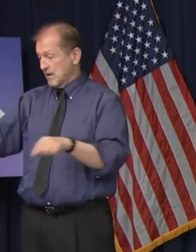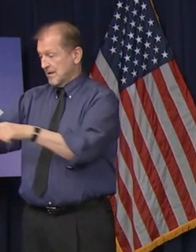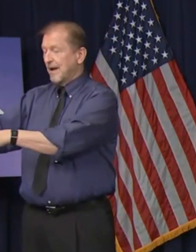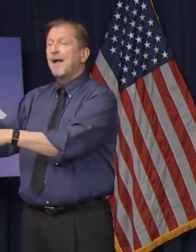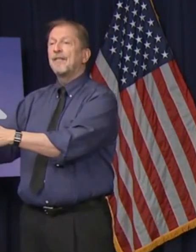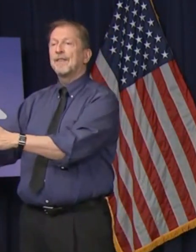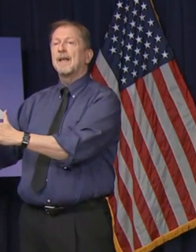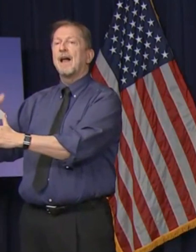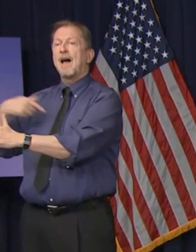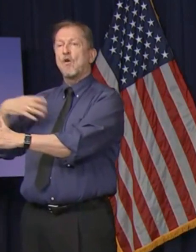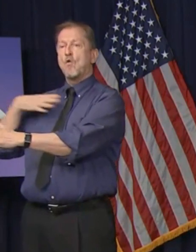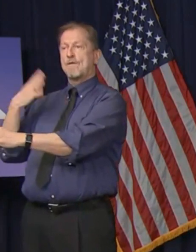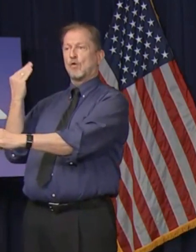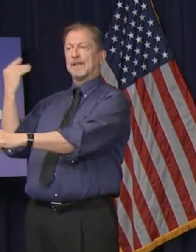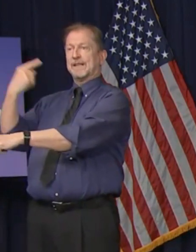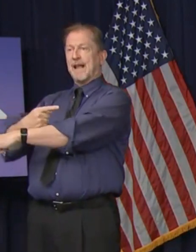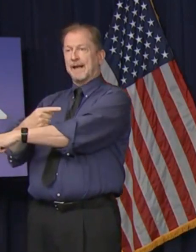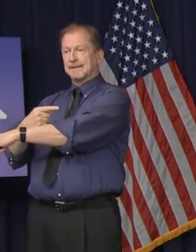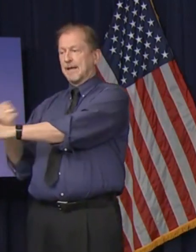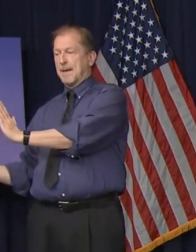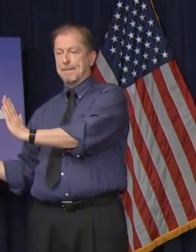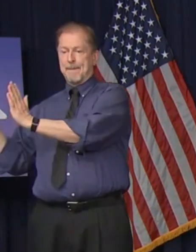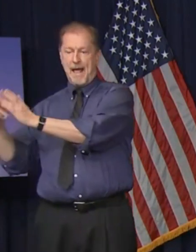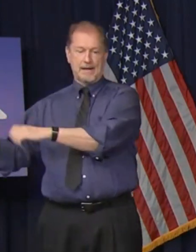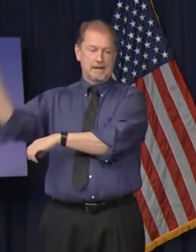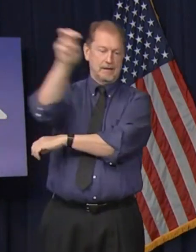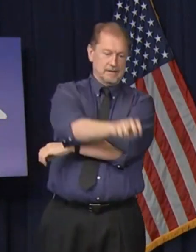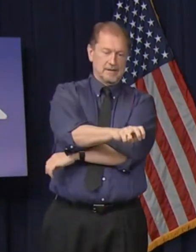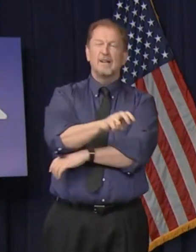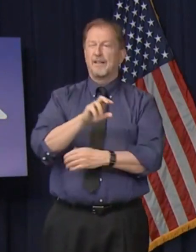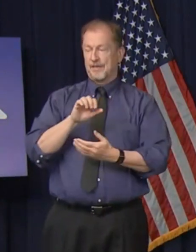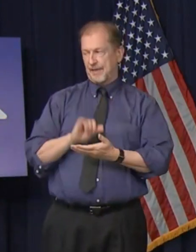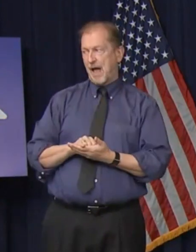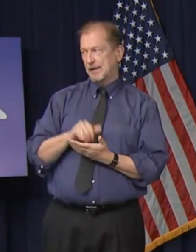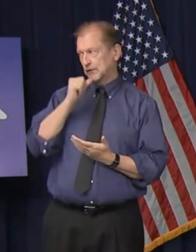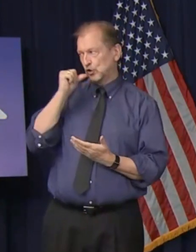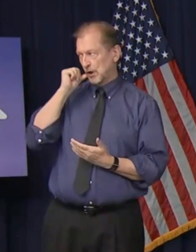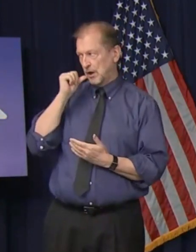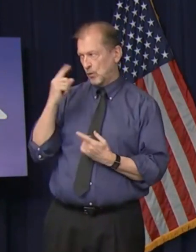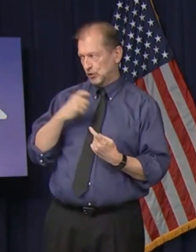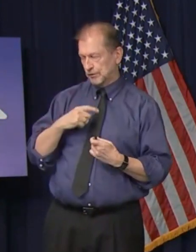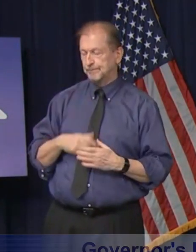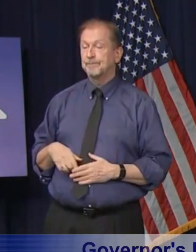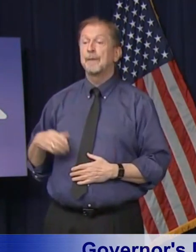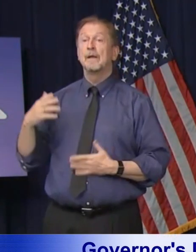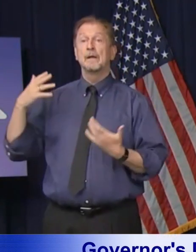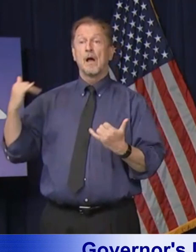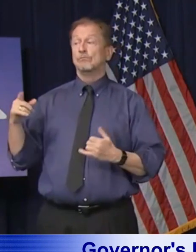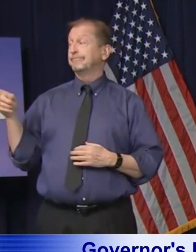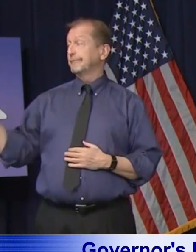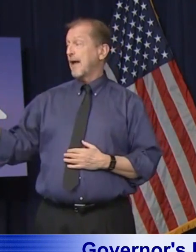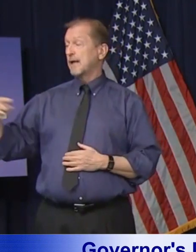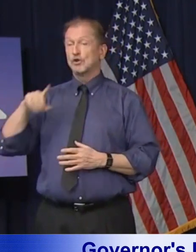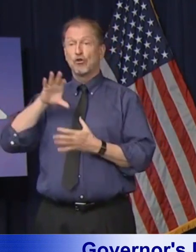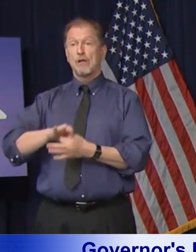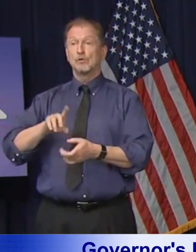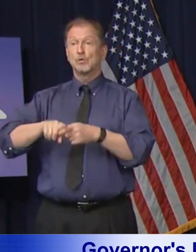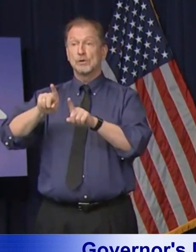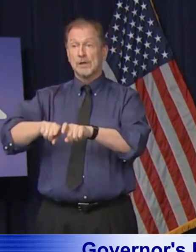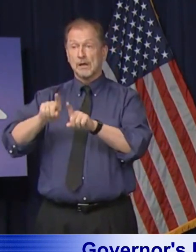that part of the question. As to the question of whether people should get tested, 2 things to take into consideration.